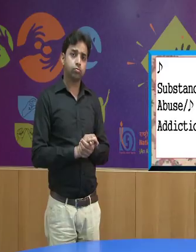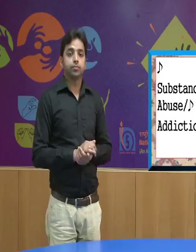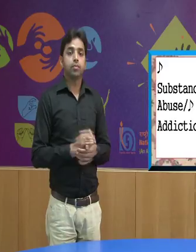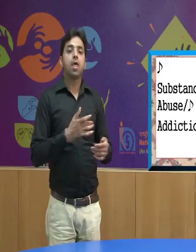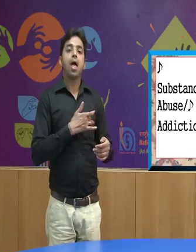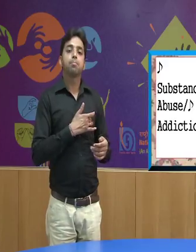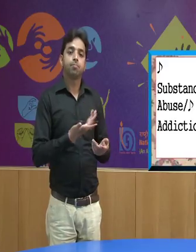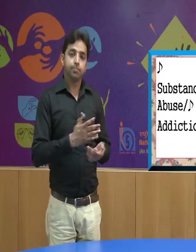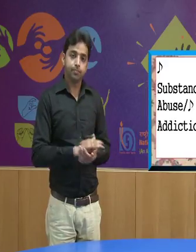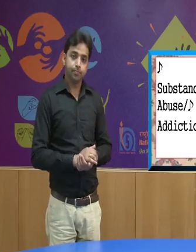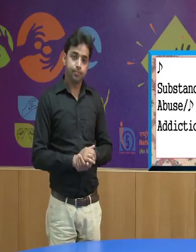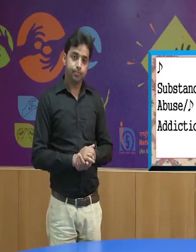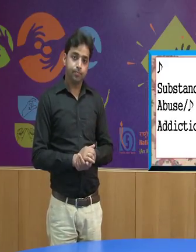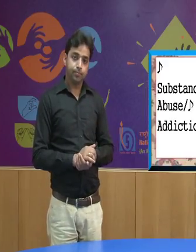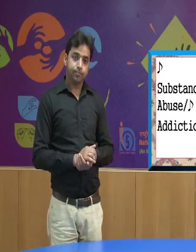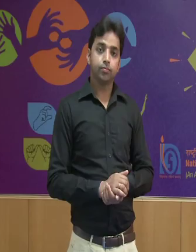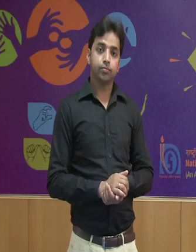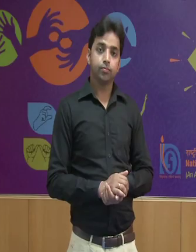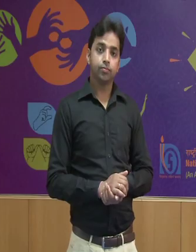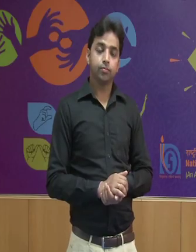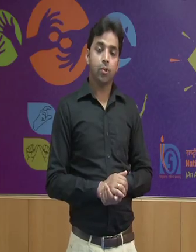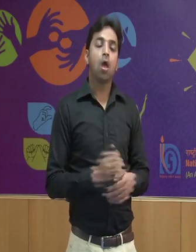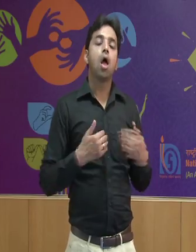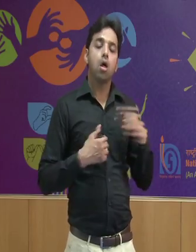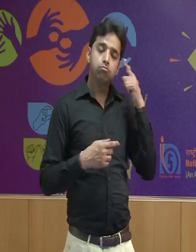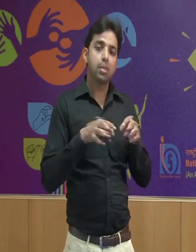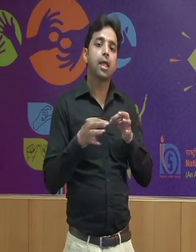as addiction. I will explain you this term.